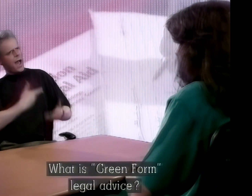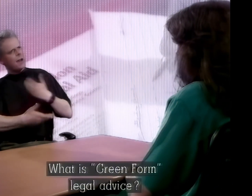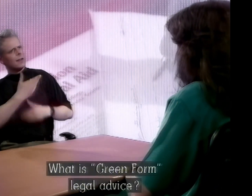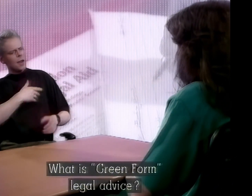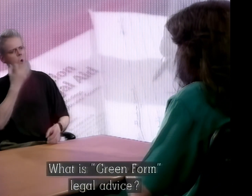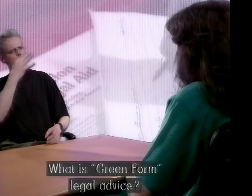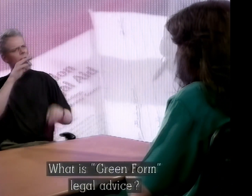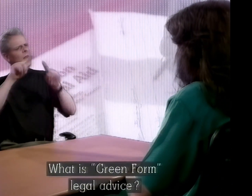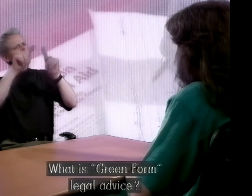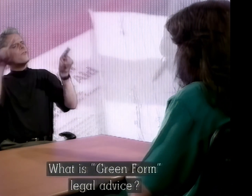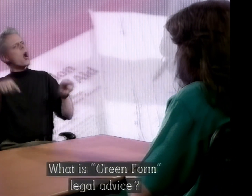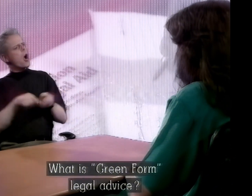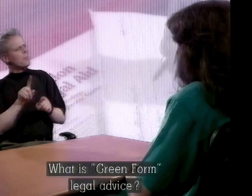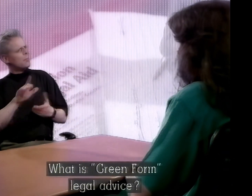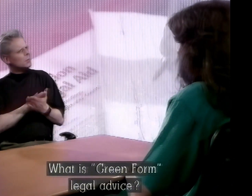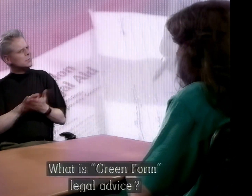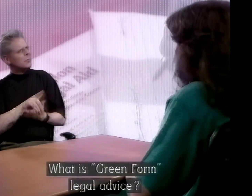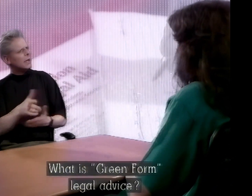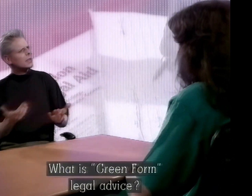So what is Green Form legal advice?